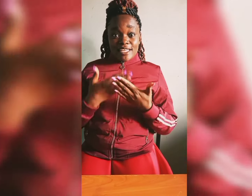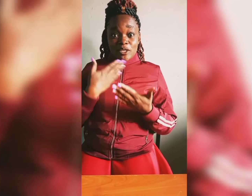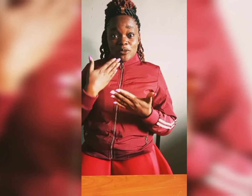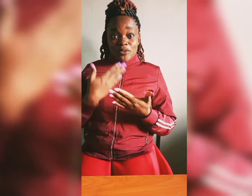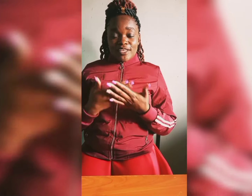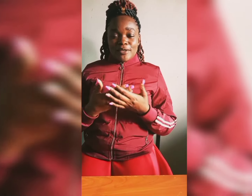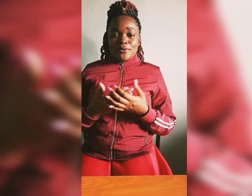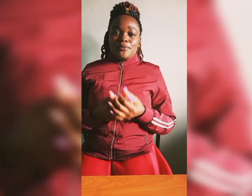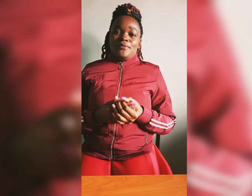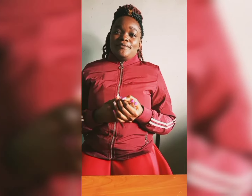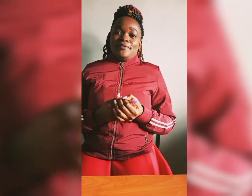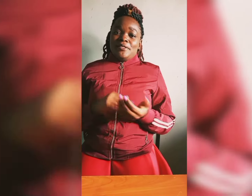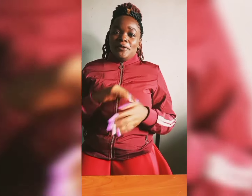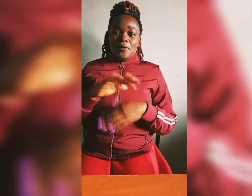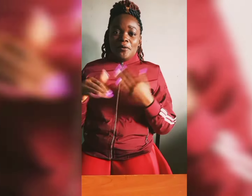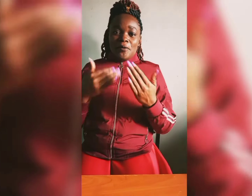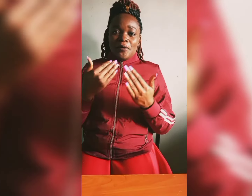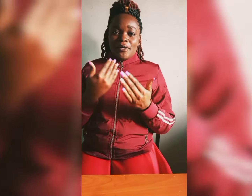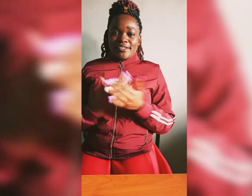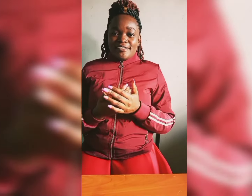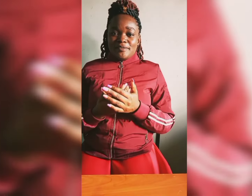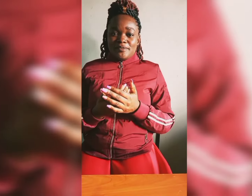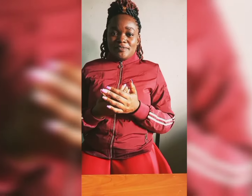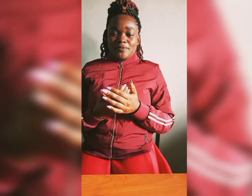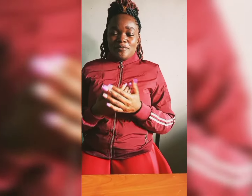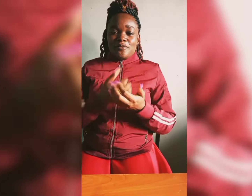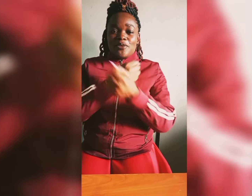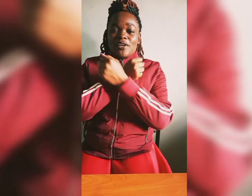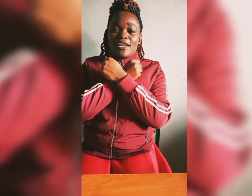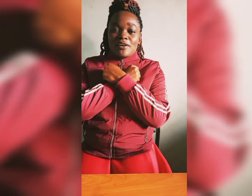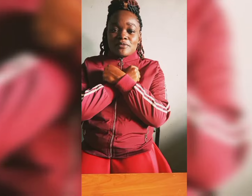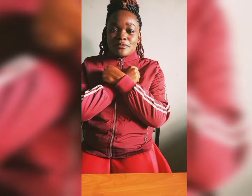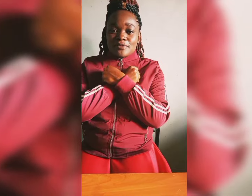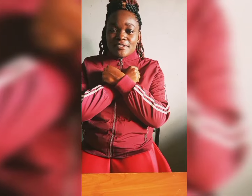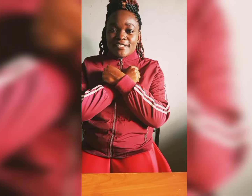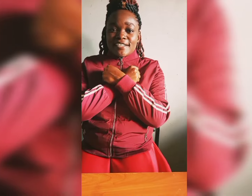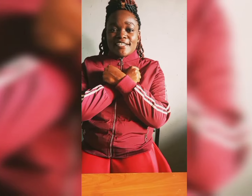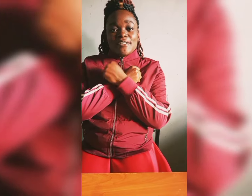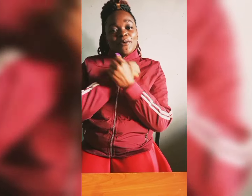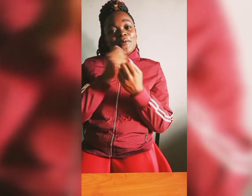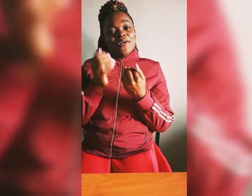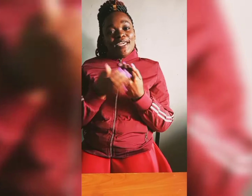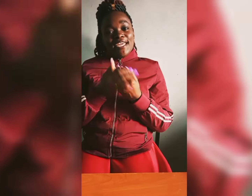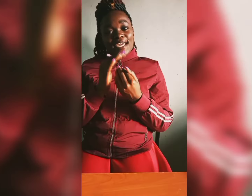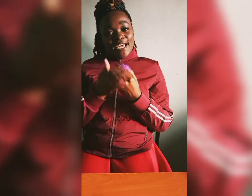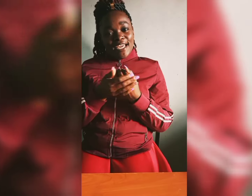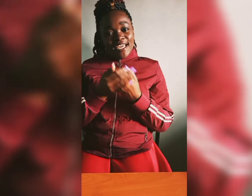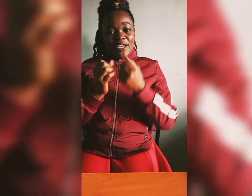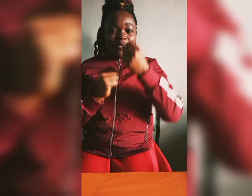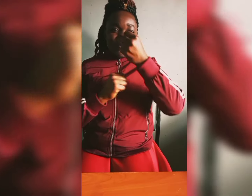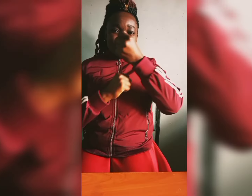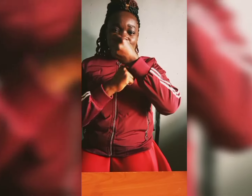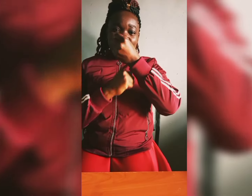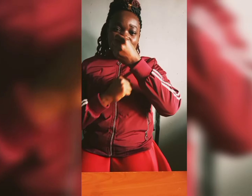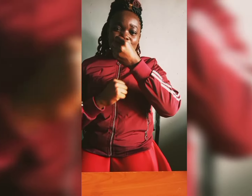Thank you. Thank you all for your love, your care, your